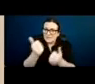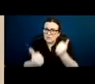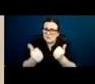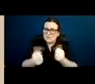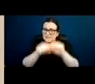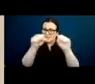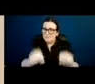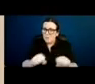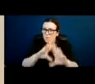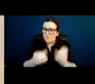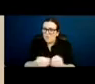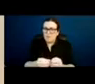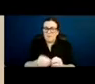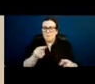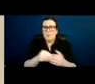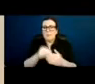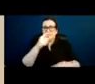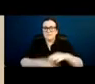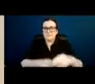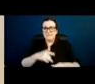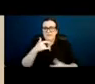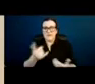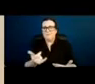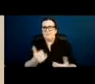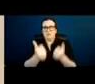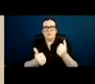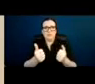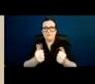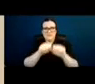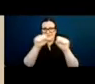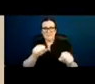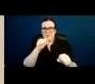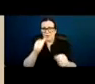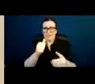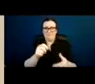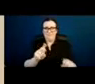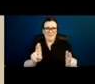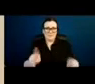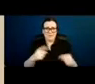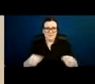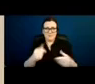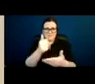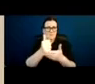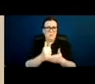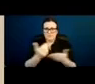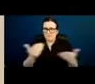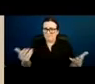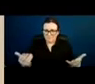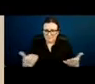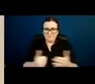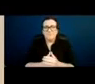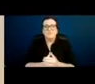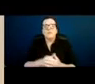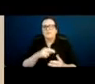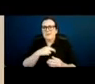with disabilities feel that the justice system cannot and does not support them. Participants recommended that the provision of training in